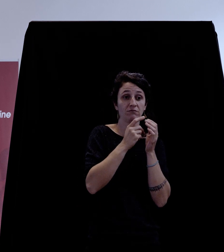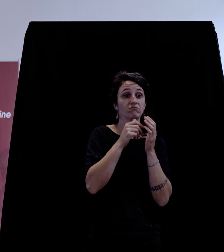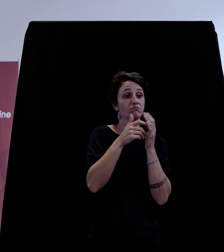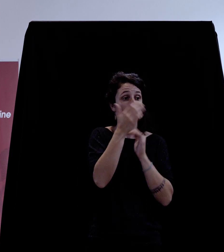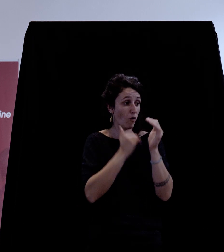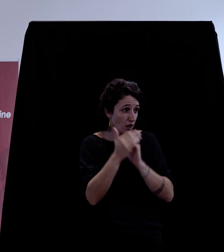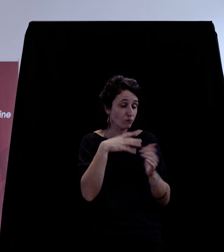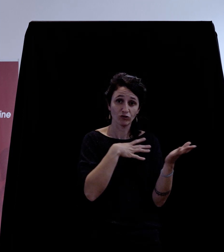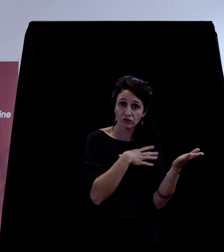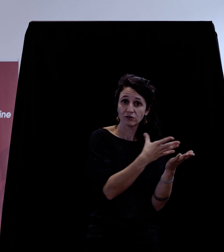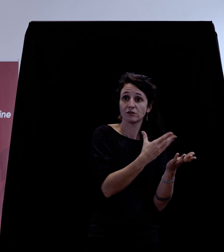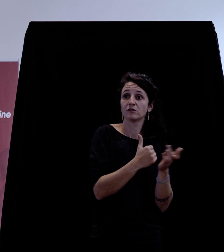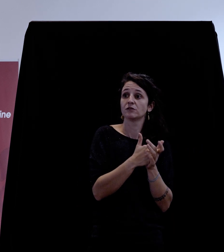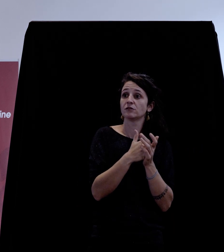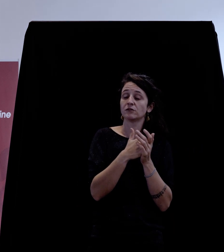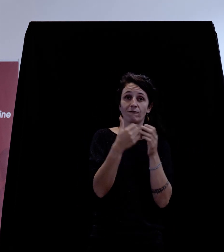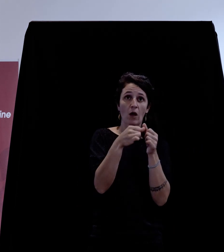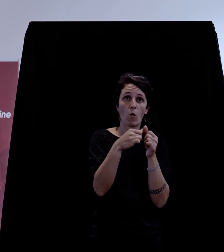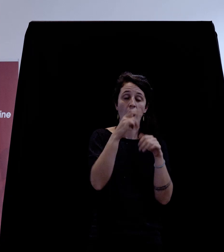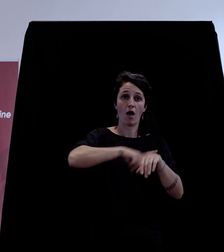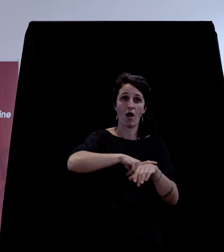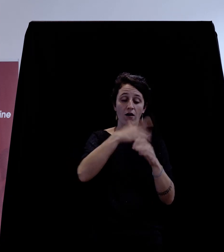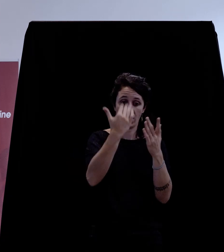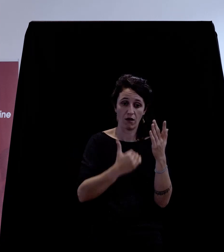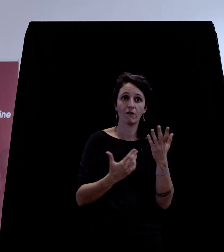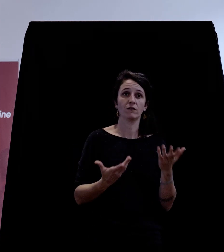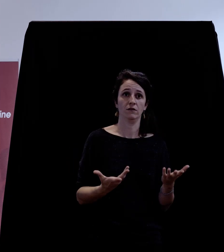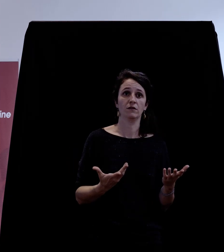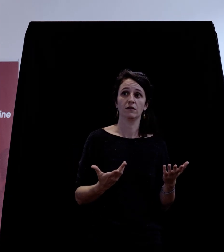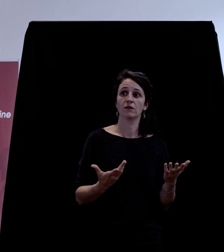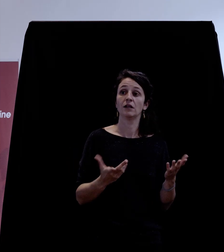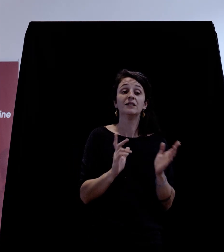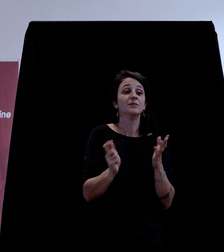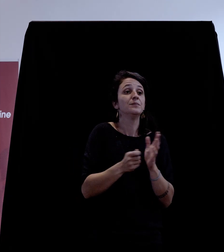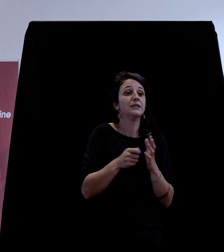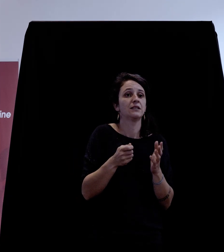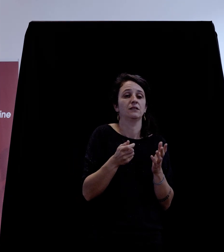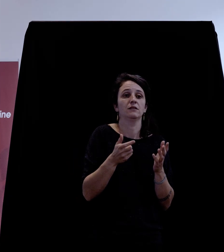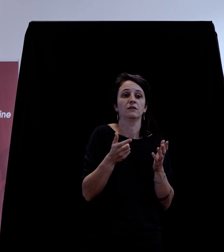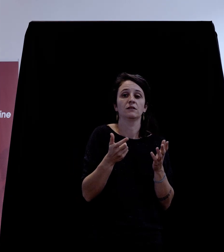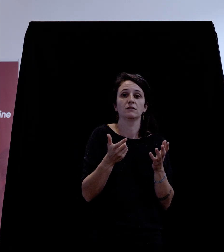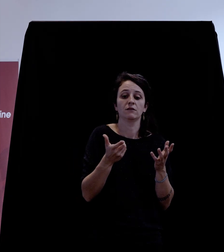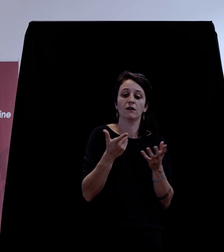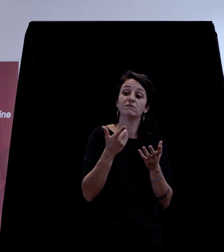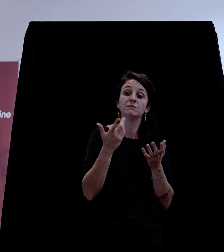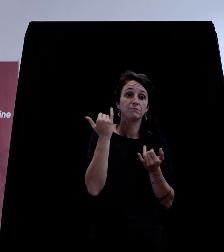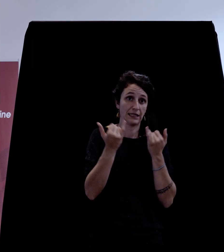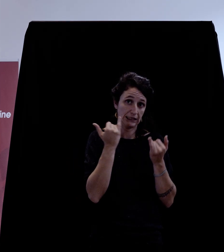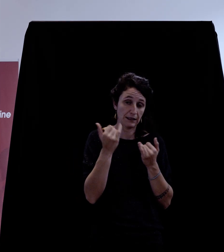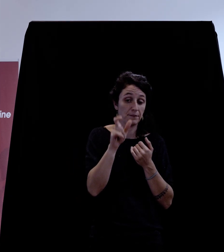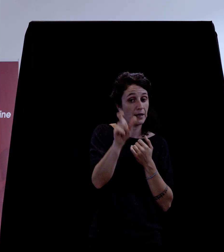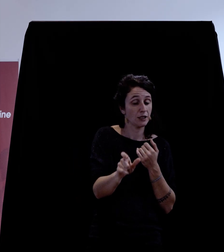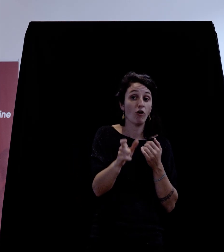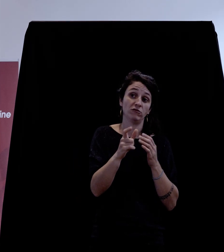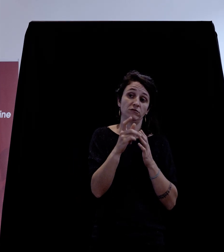blind, or other sensory impairments, do you know what's supposed to happen that day? What do they want me to do